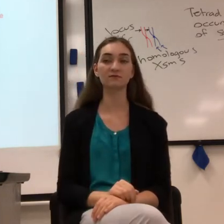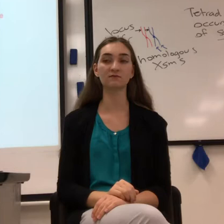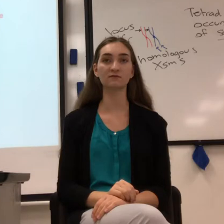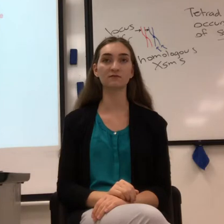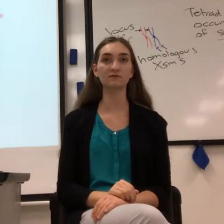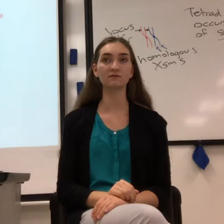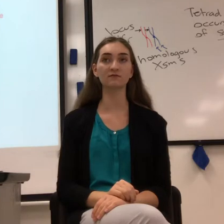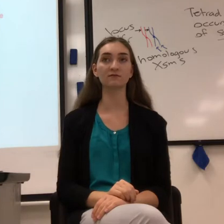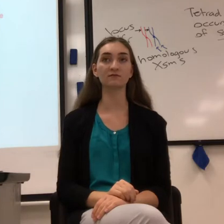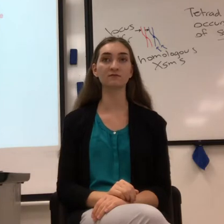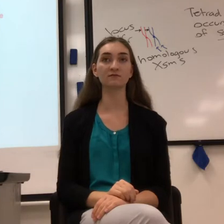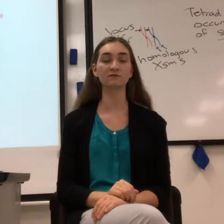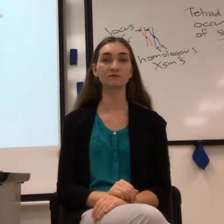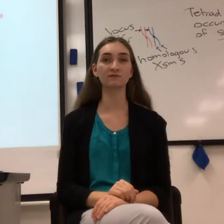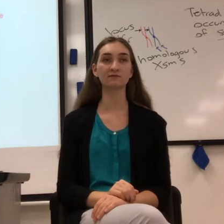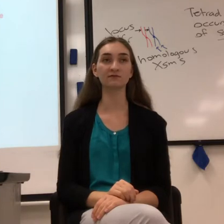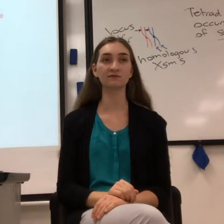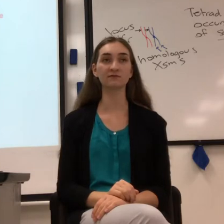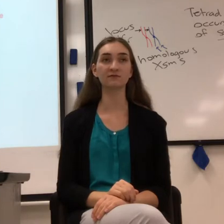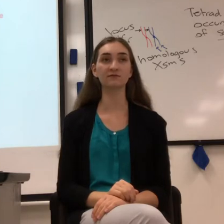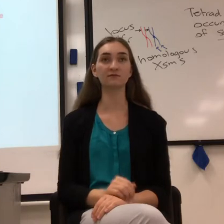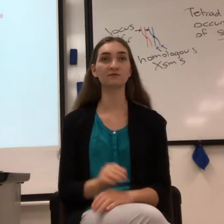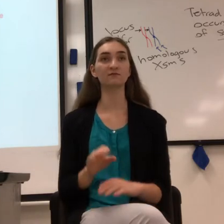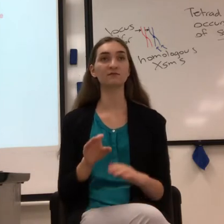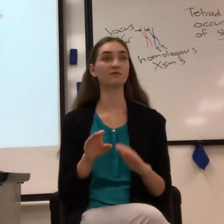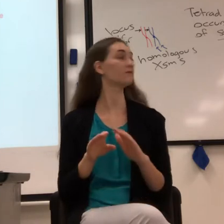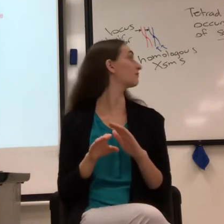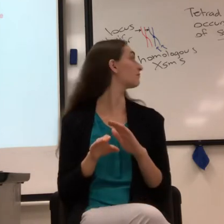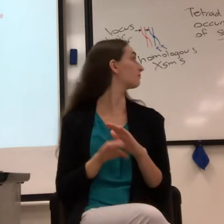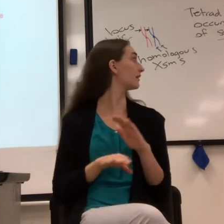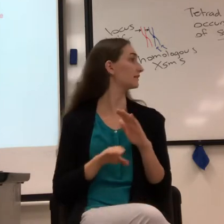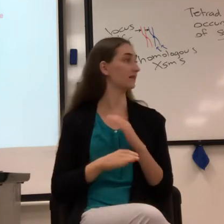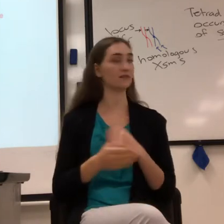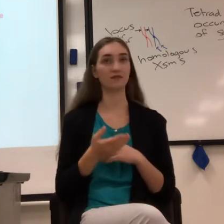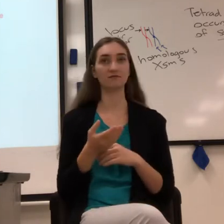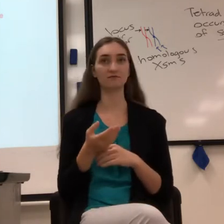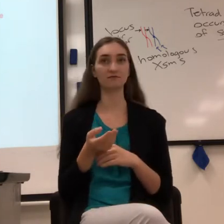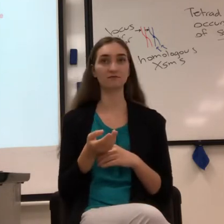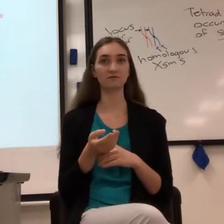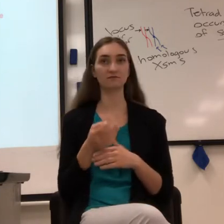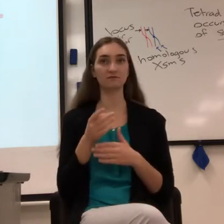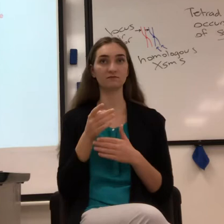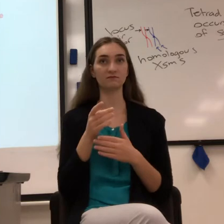They basically say, this is what you have.